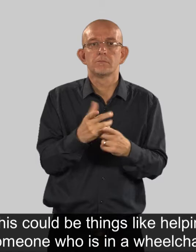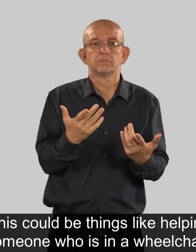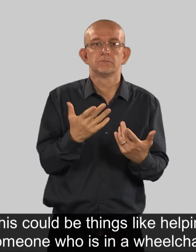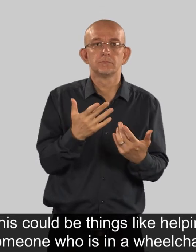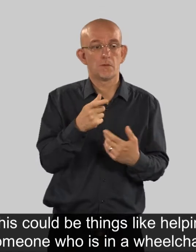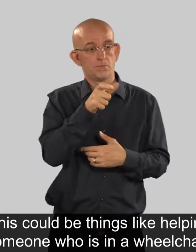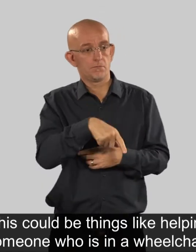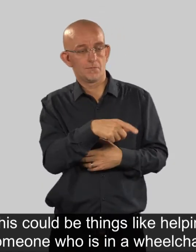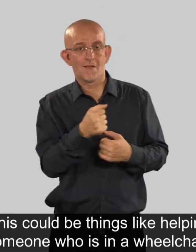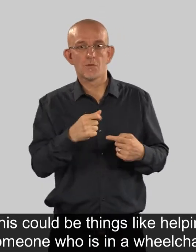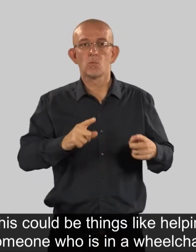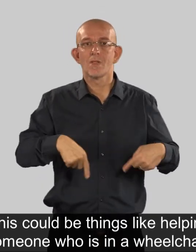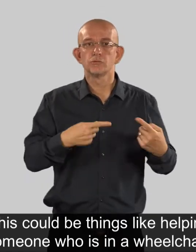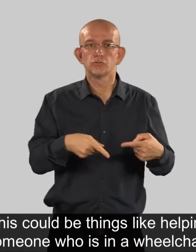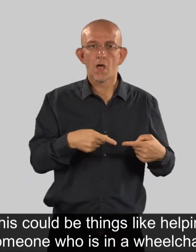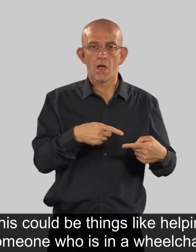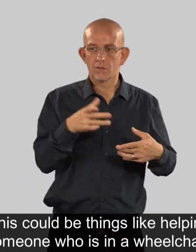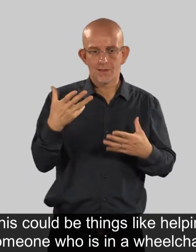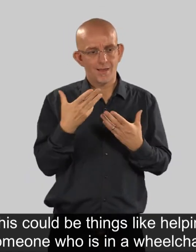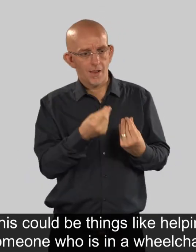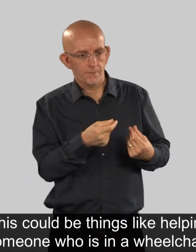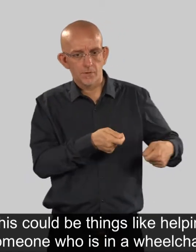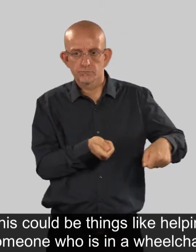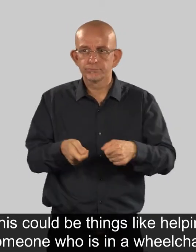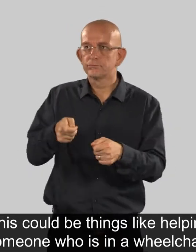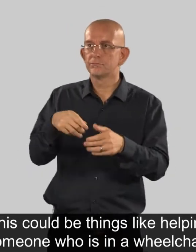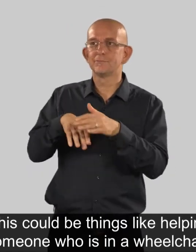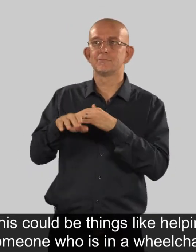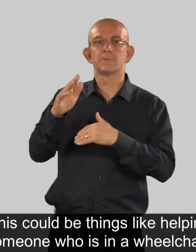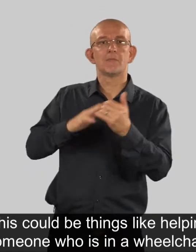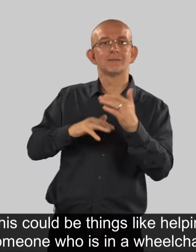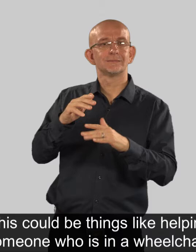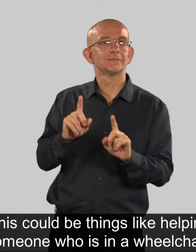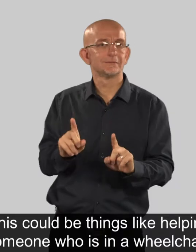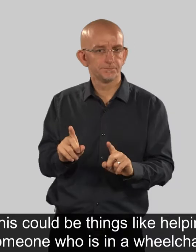This could be things like helping someone who is in a wheelchair.